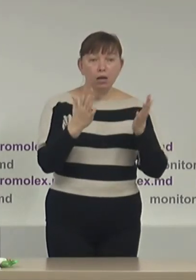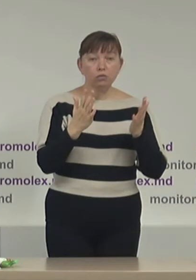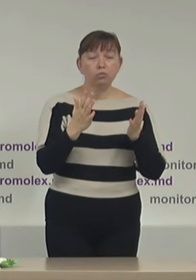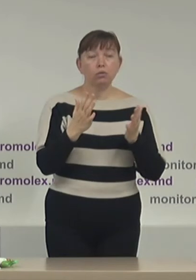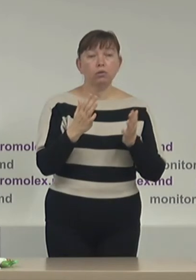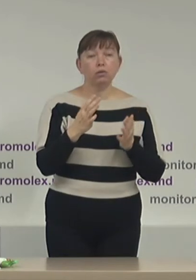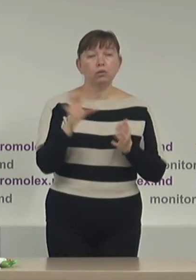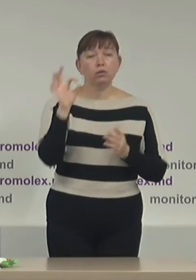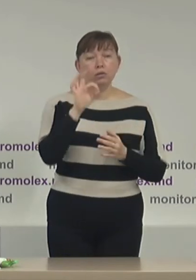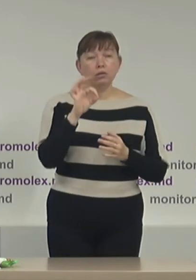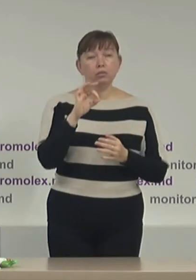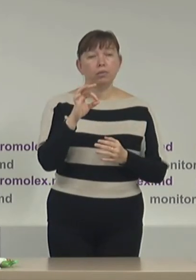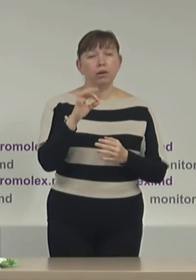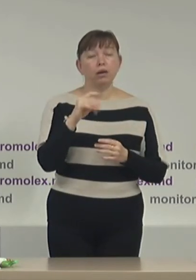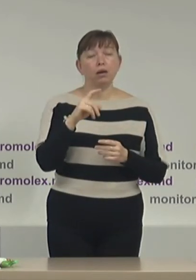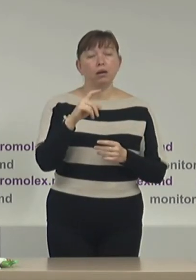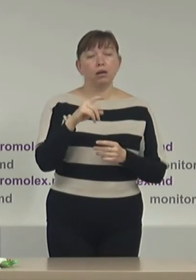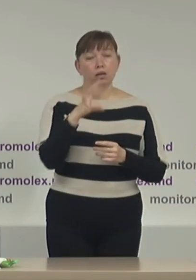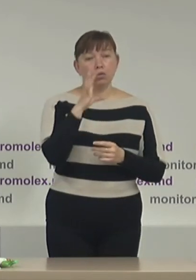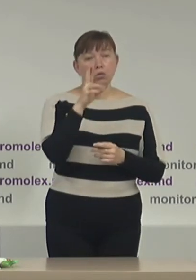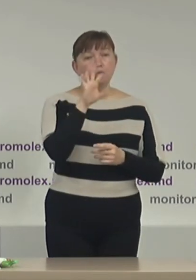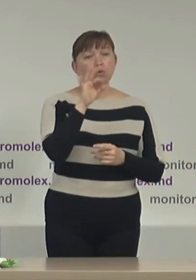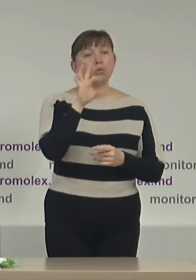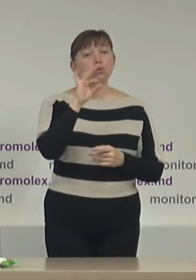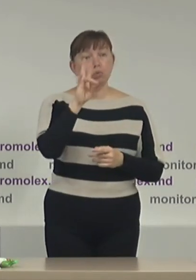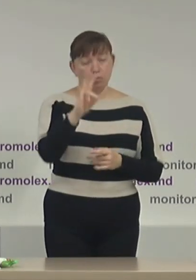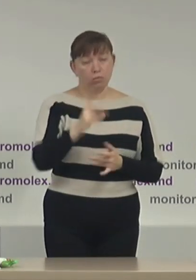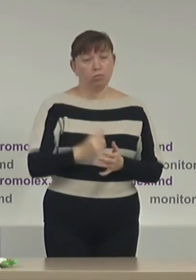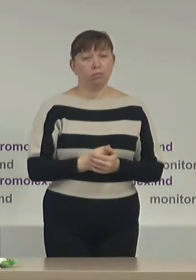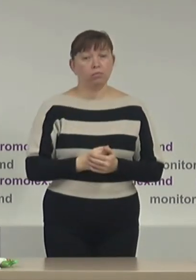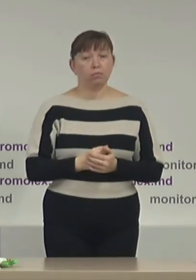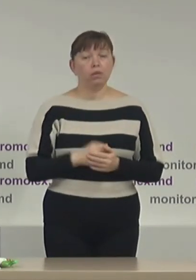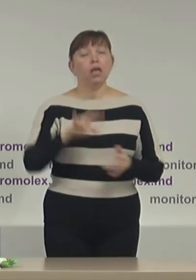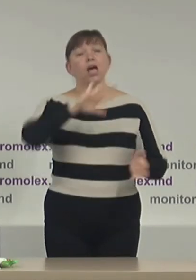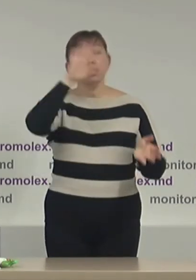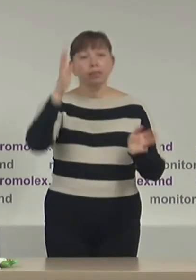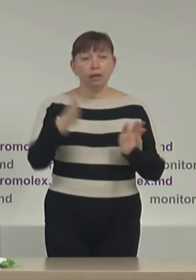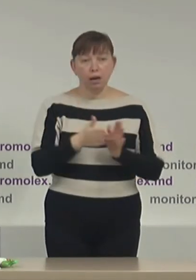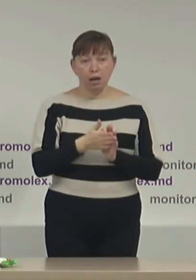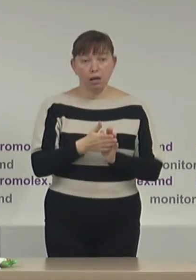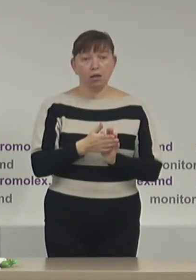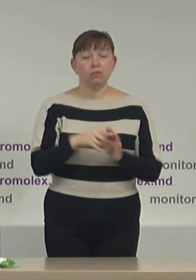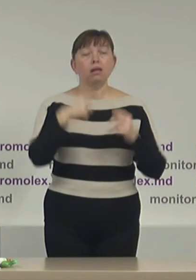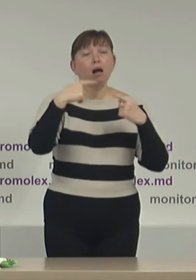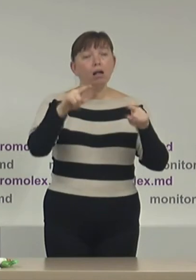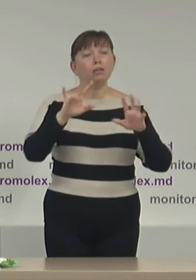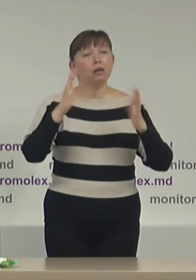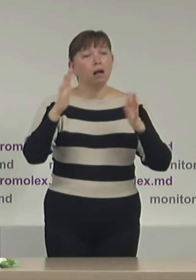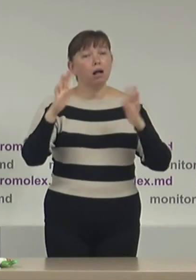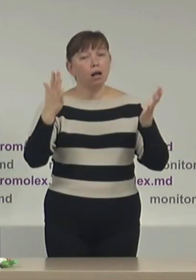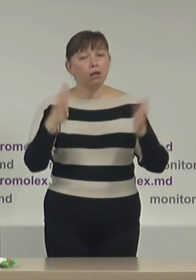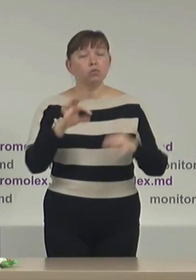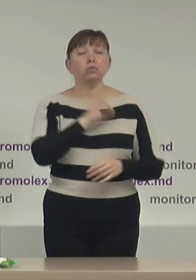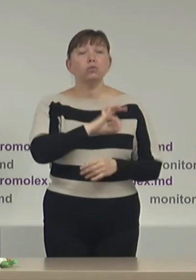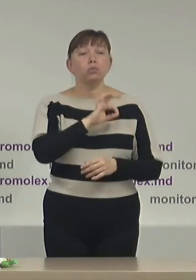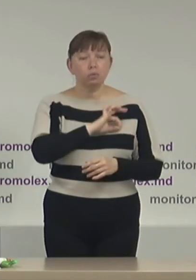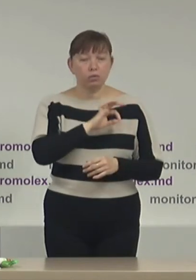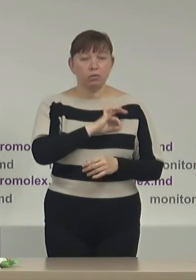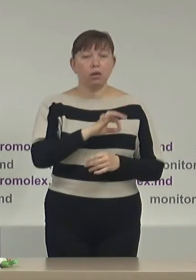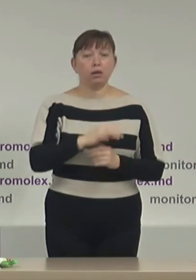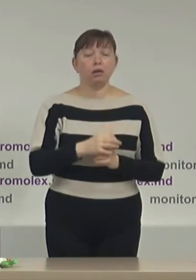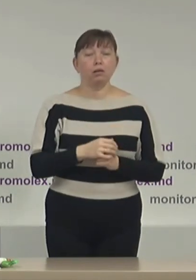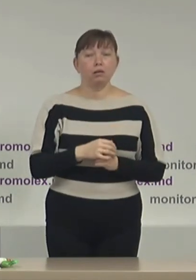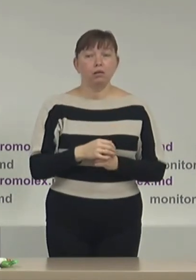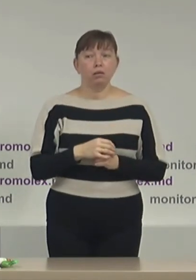8 cases were targeted at independent candidate Igor Dodon. The other cases